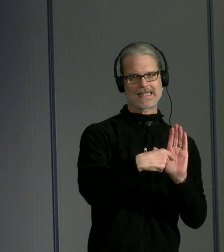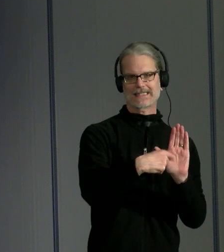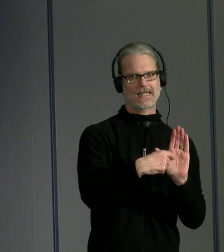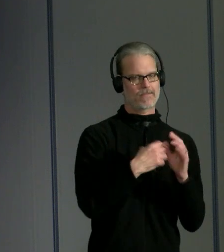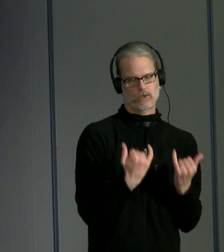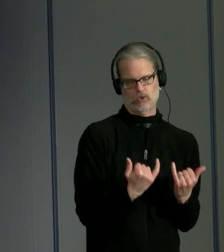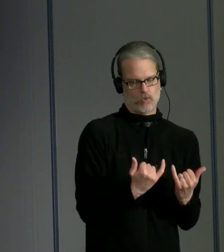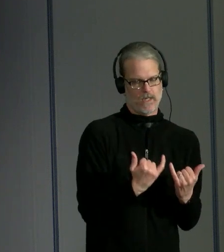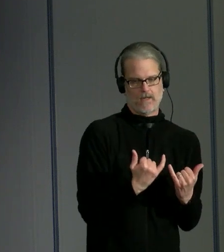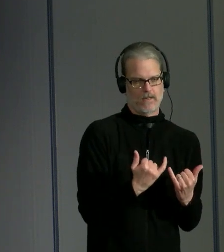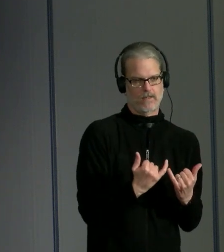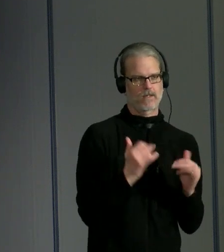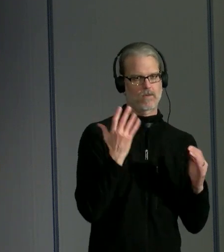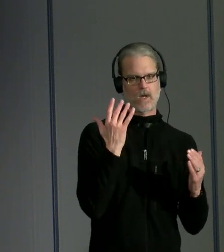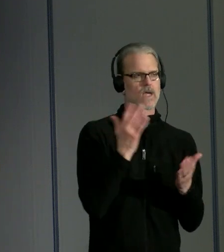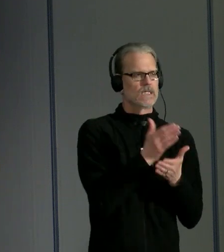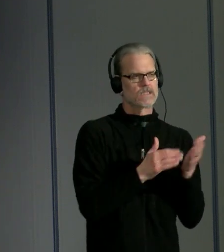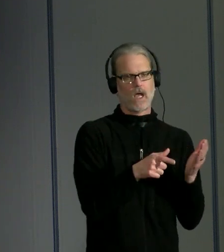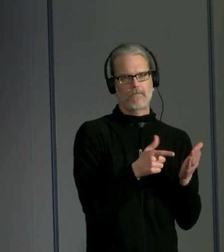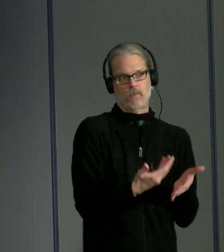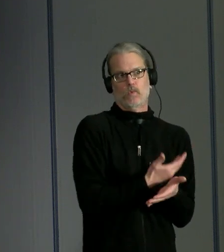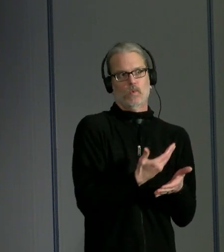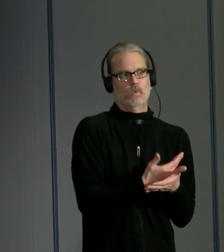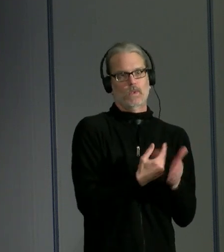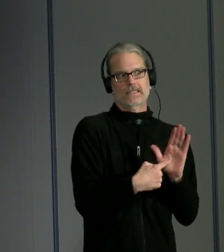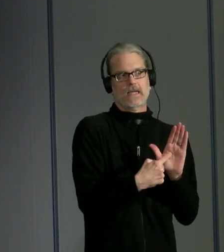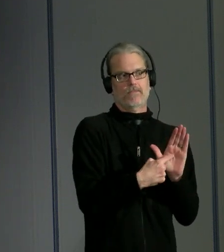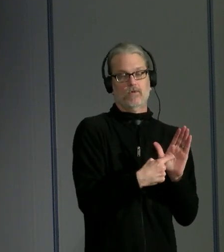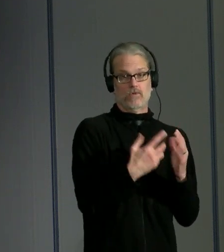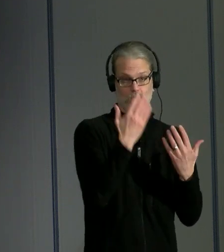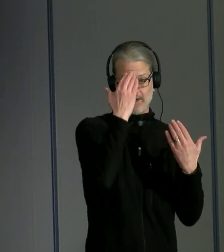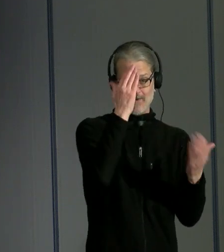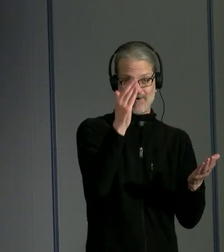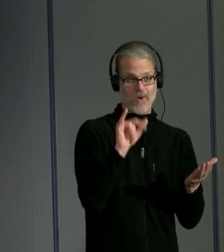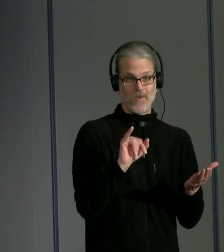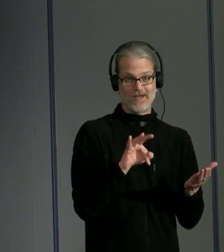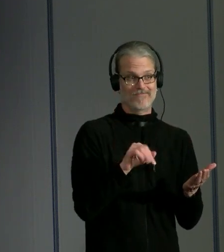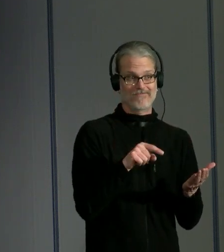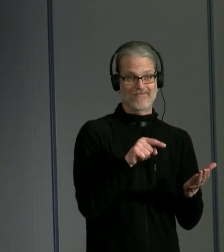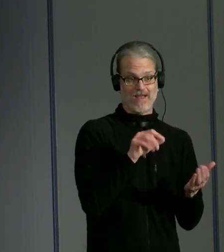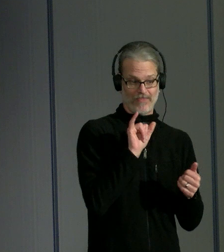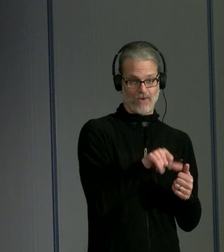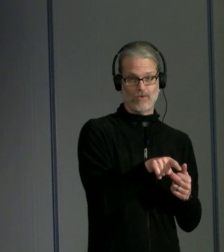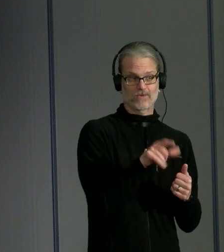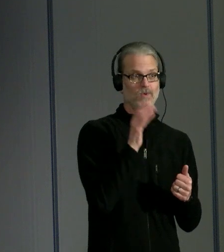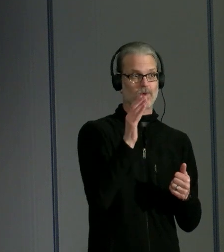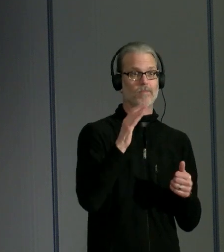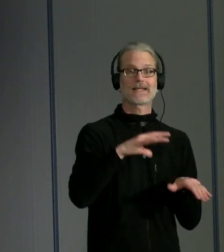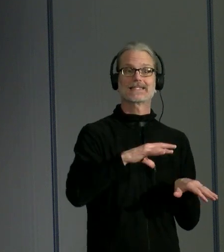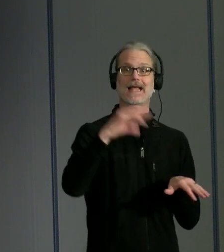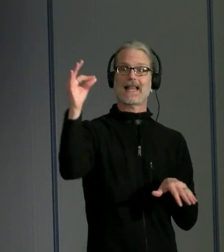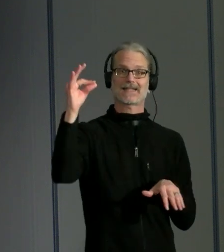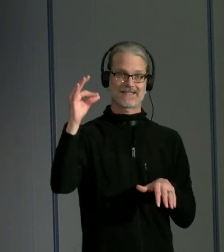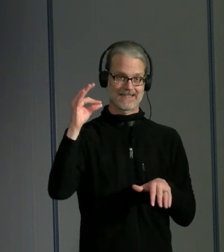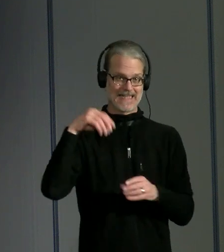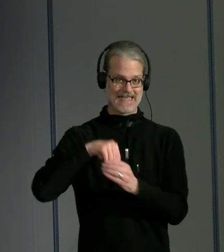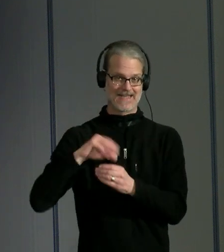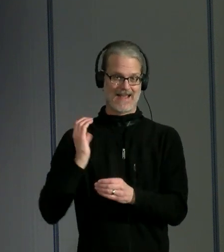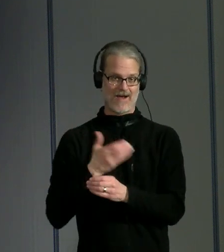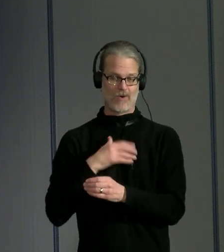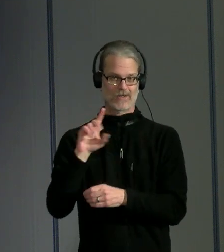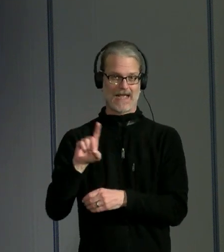today because some of them are so new that we don't yet know if they're going to be randomly selected to be in our data